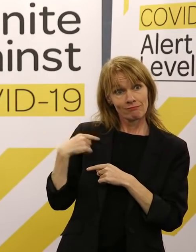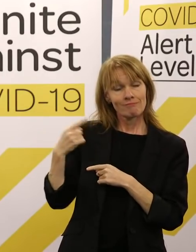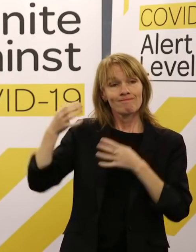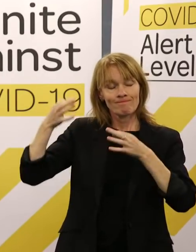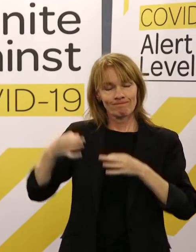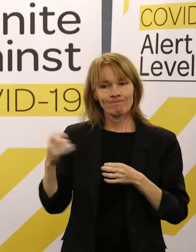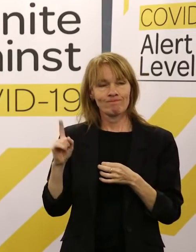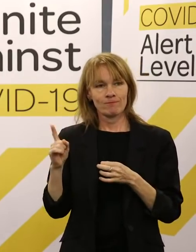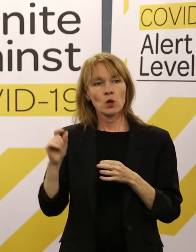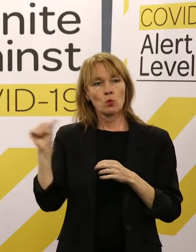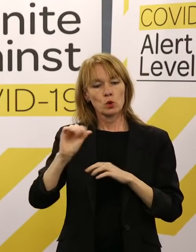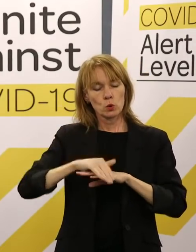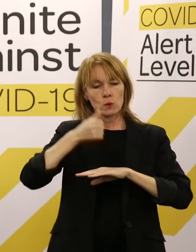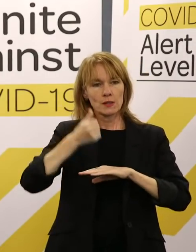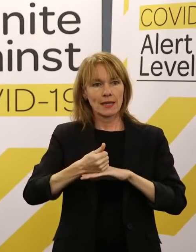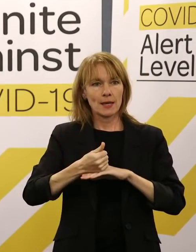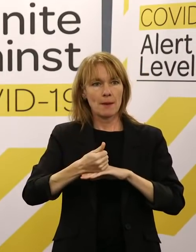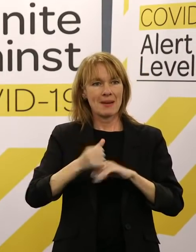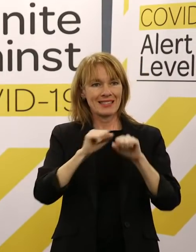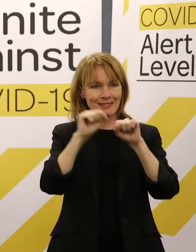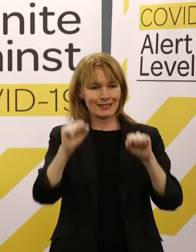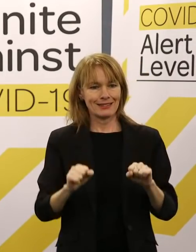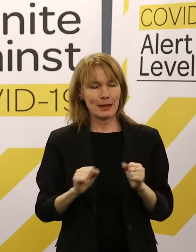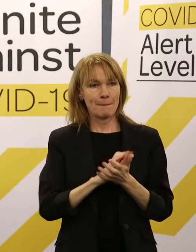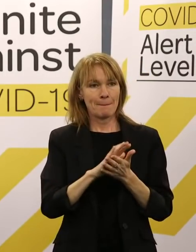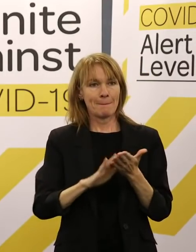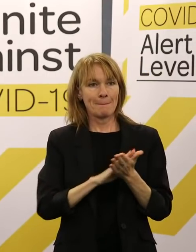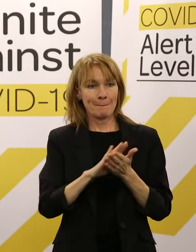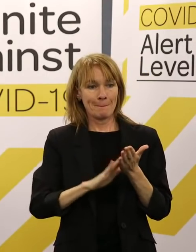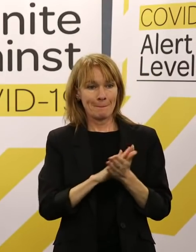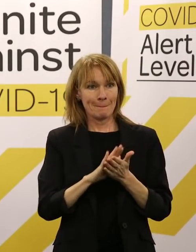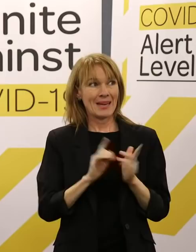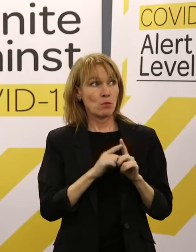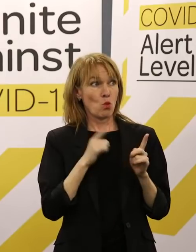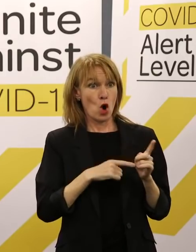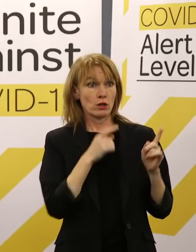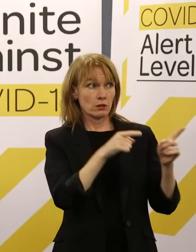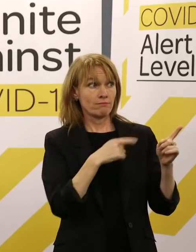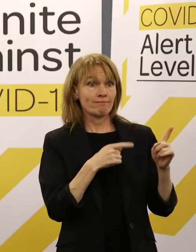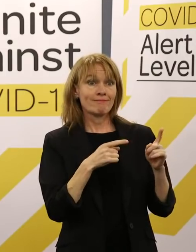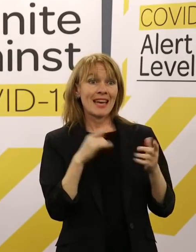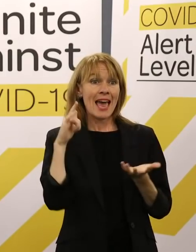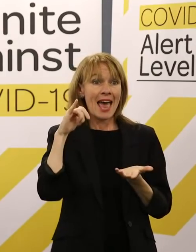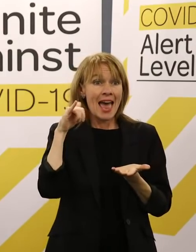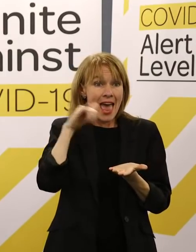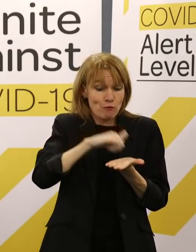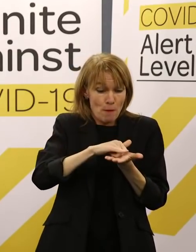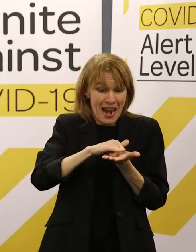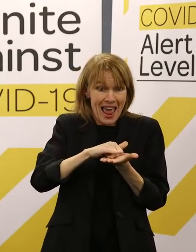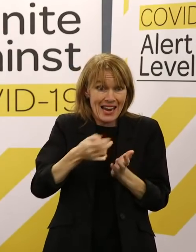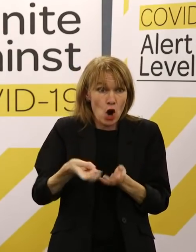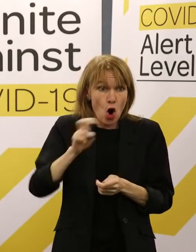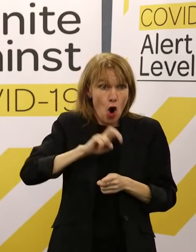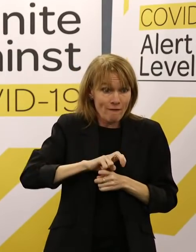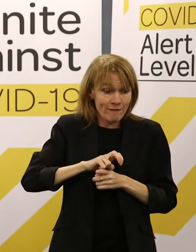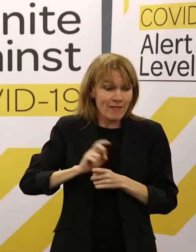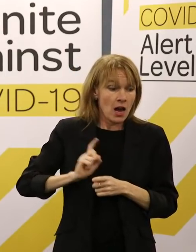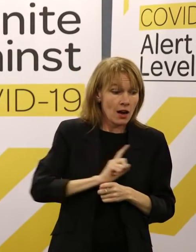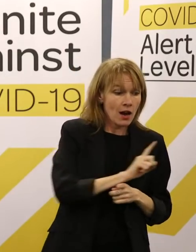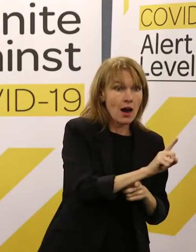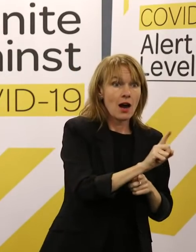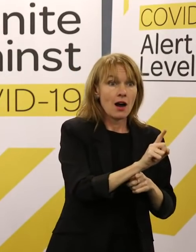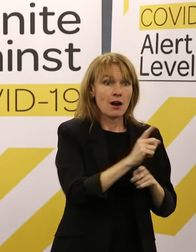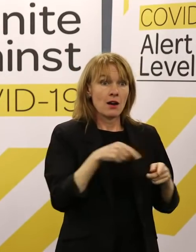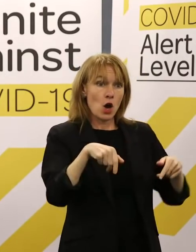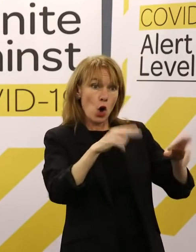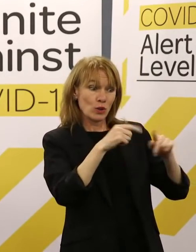that we should implement from aircraft to hotel room, people should be wearing a mask, and it's the